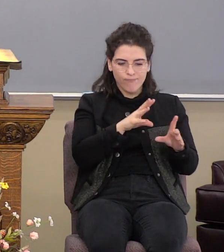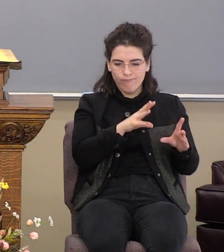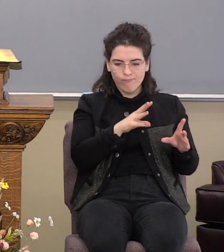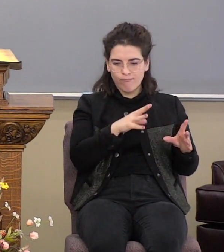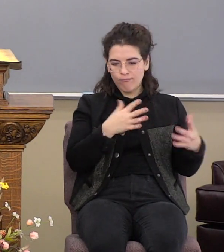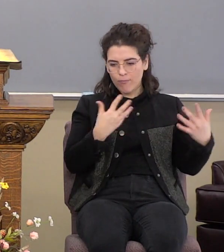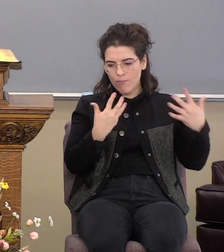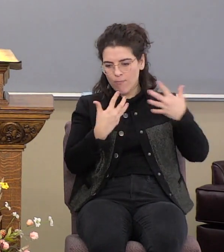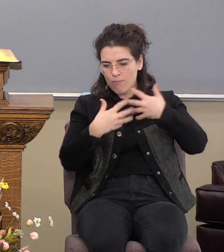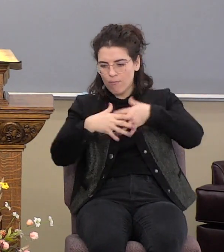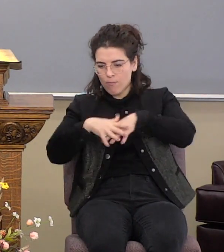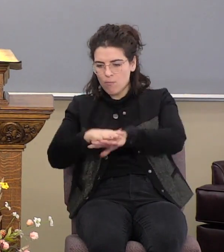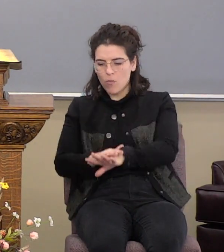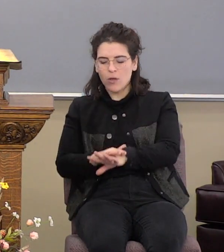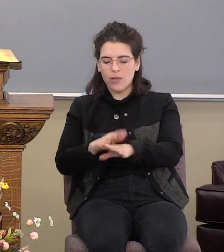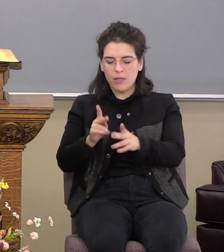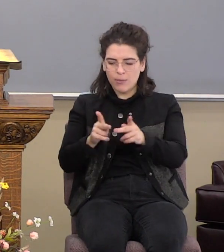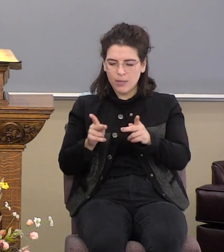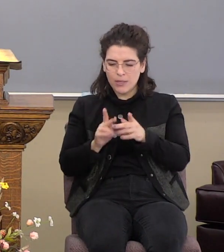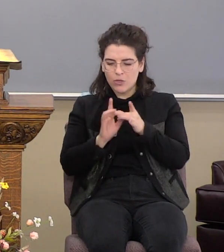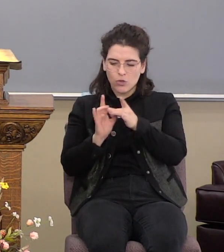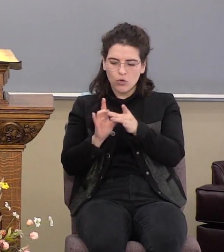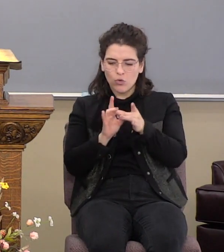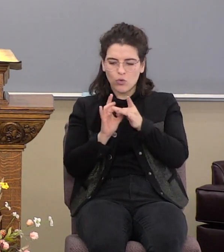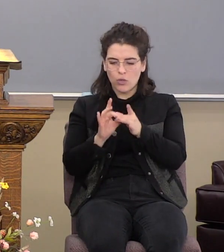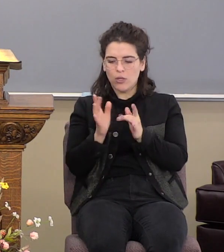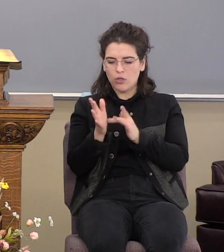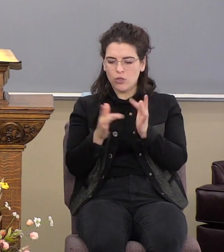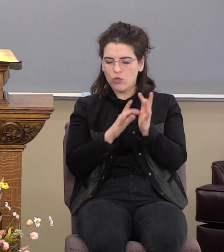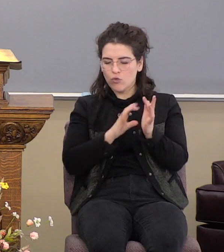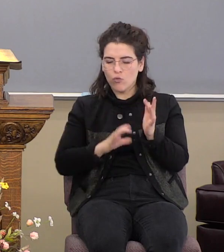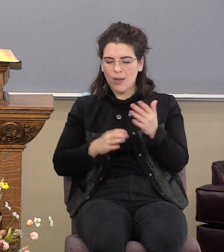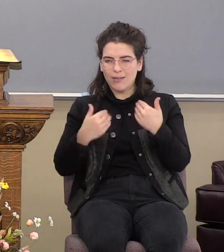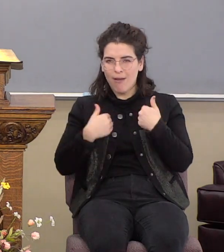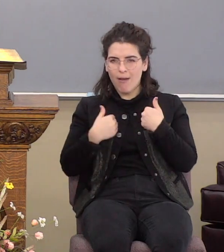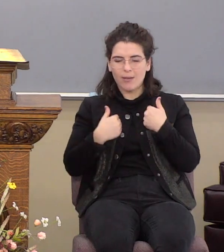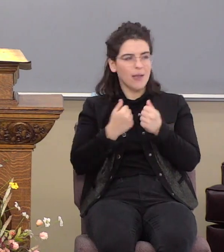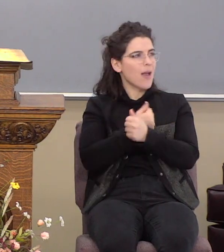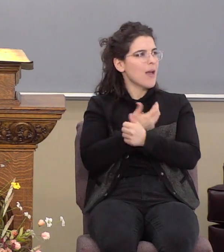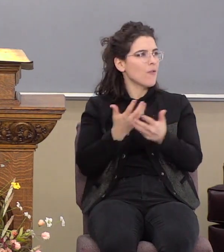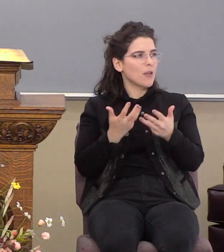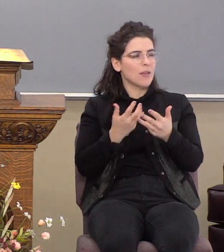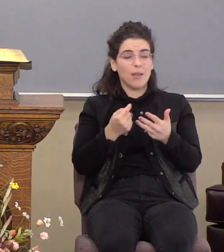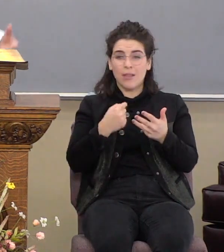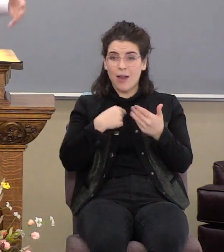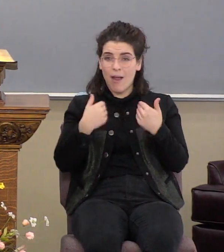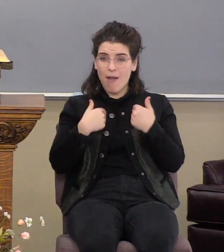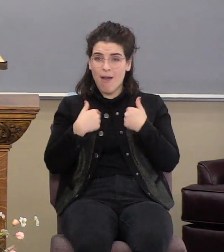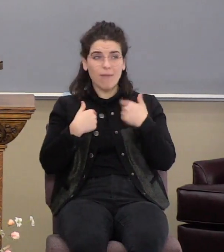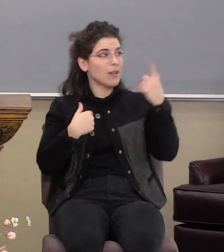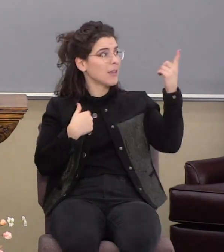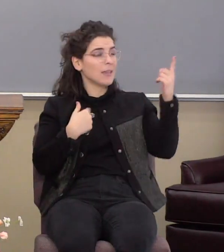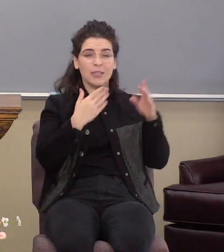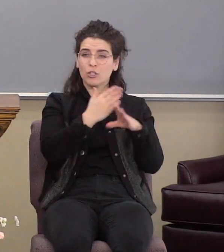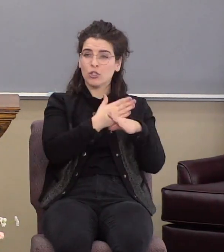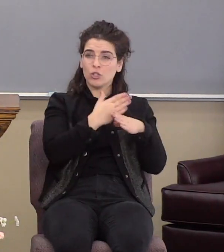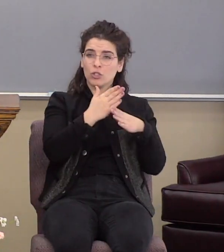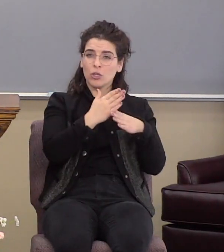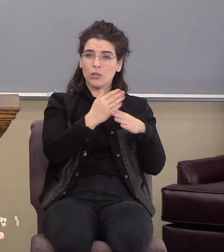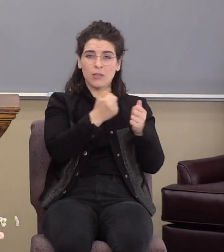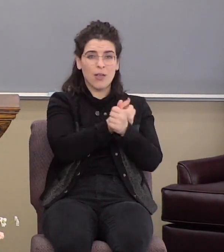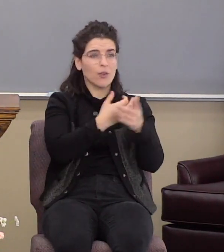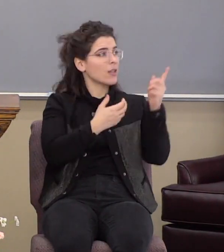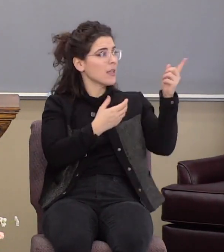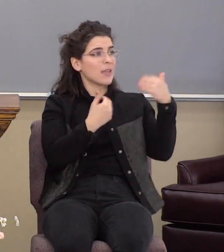Everything he possesses, I share. Everything I have, he shares. And by the way, we're absorbed